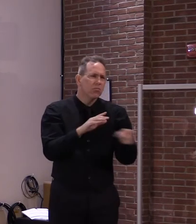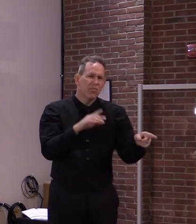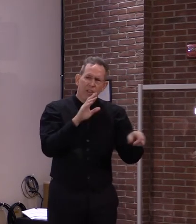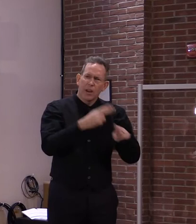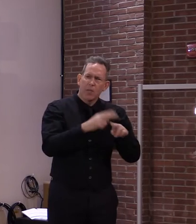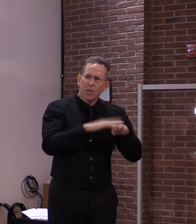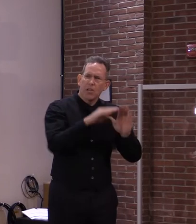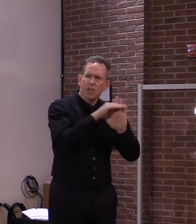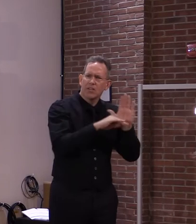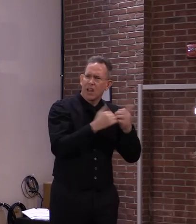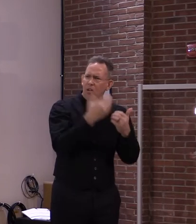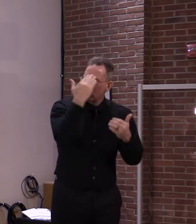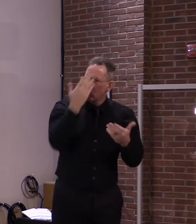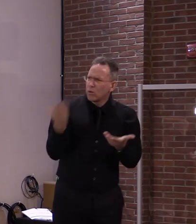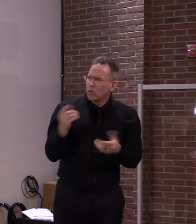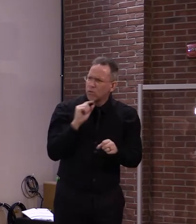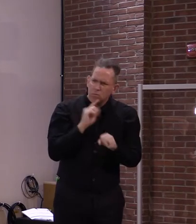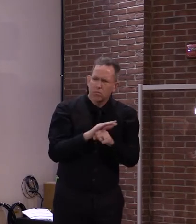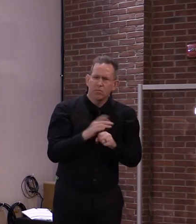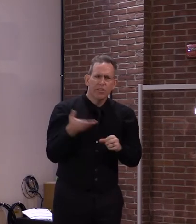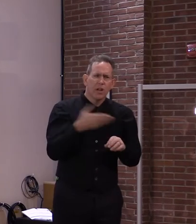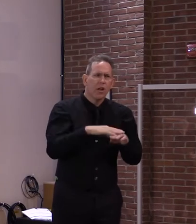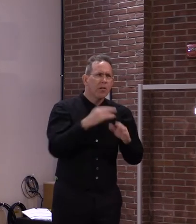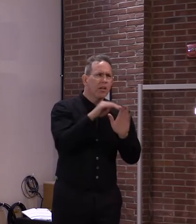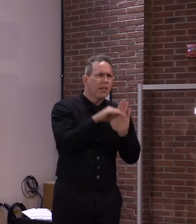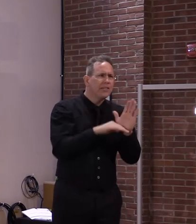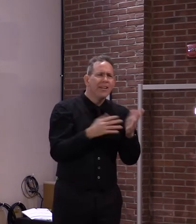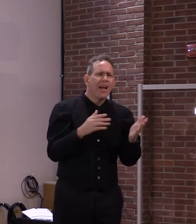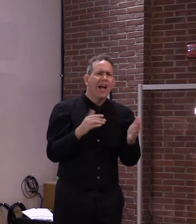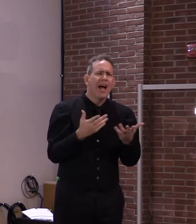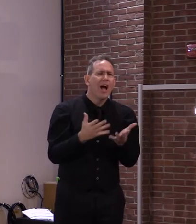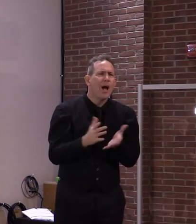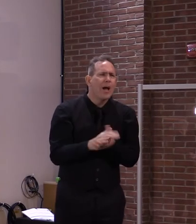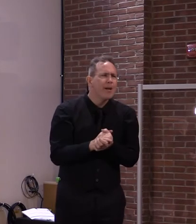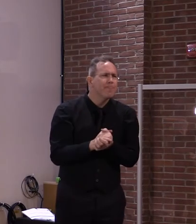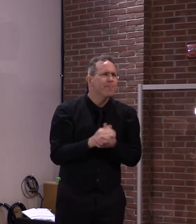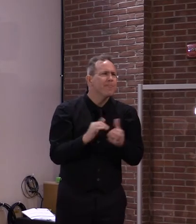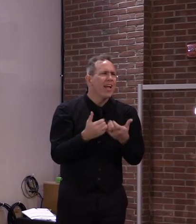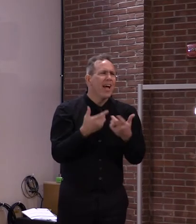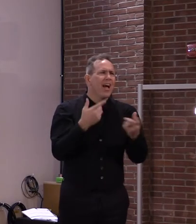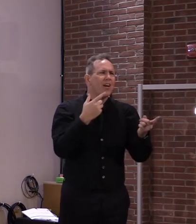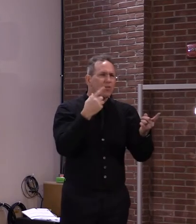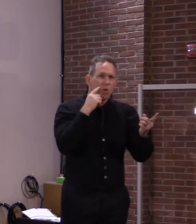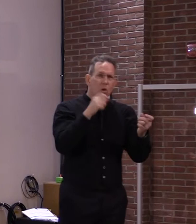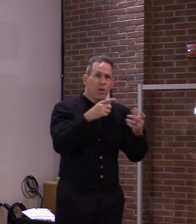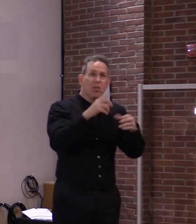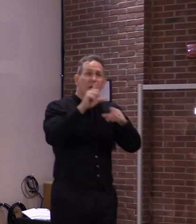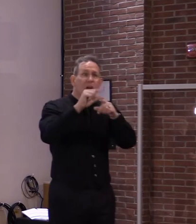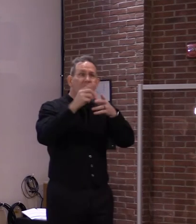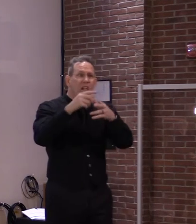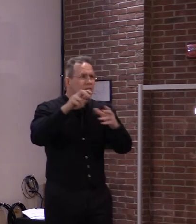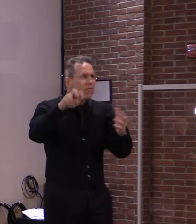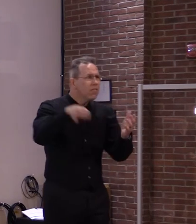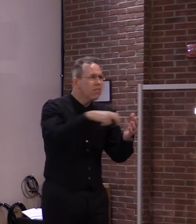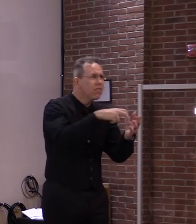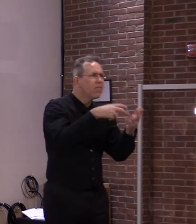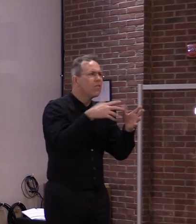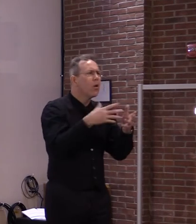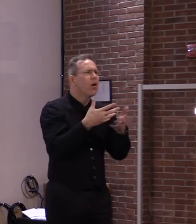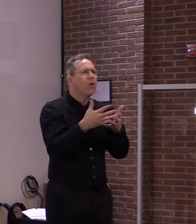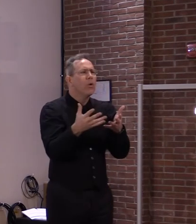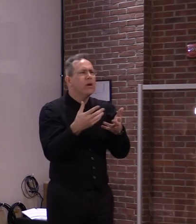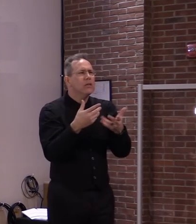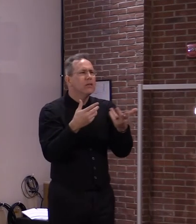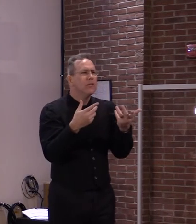presumably that gets transferred to the local site that something doesn't get lost in the shuffle or or anything like